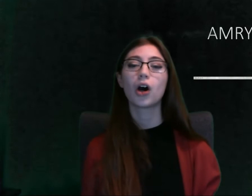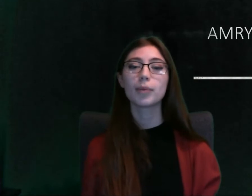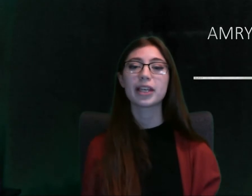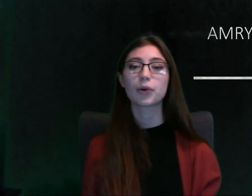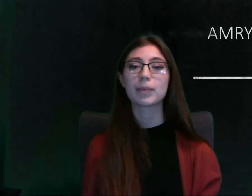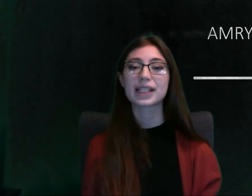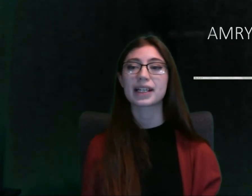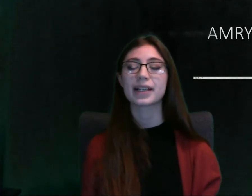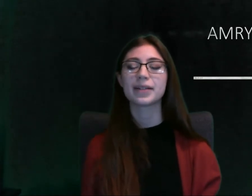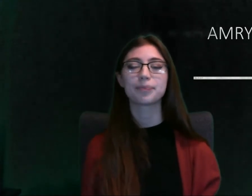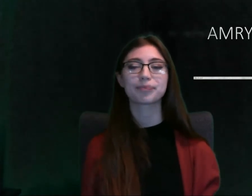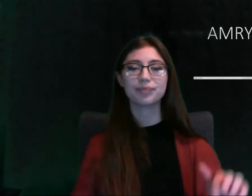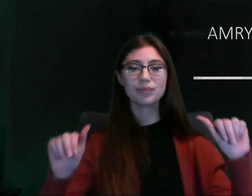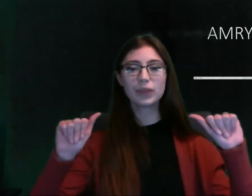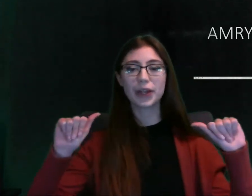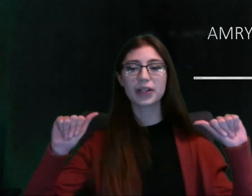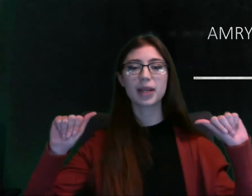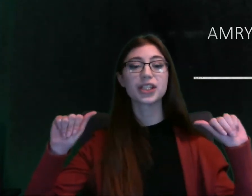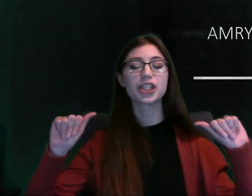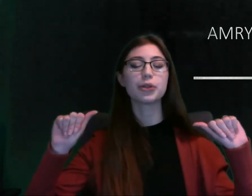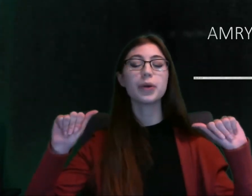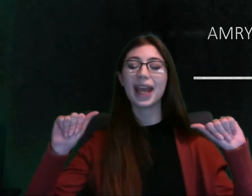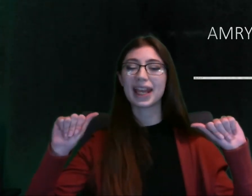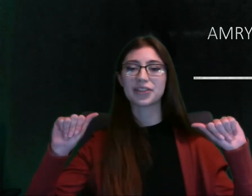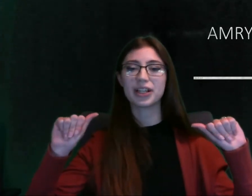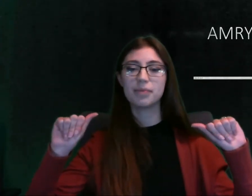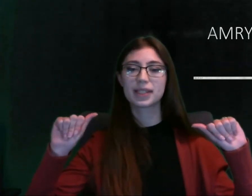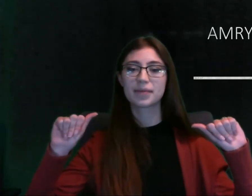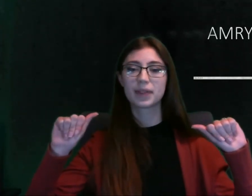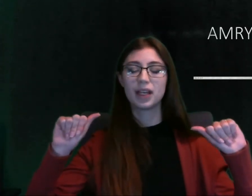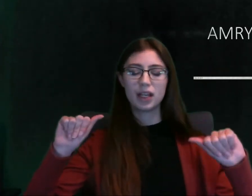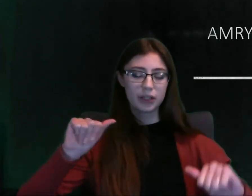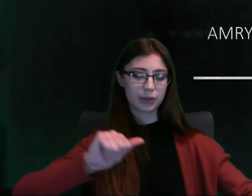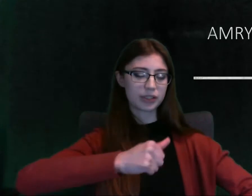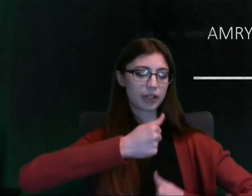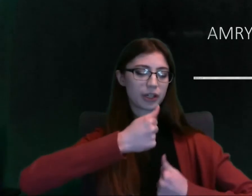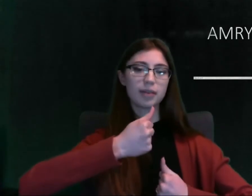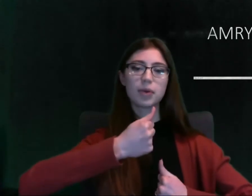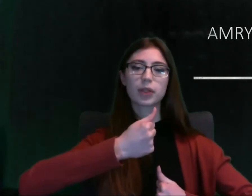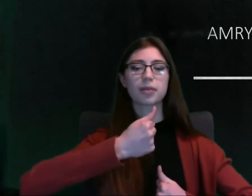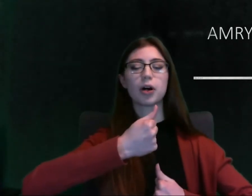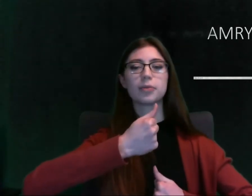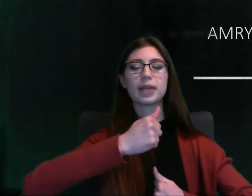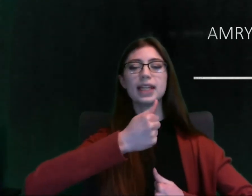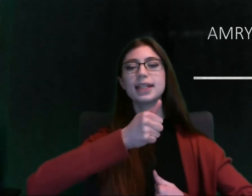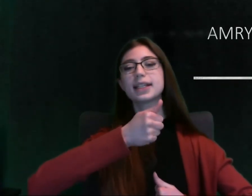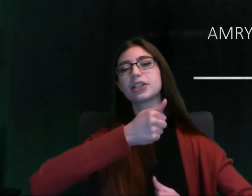Army or military. You're going to make two A hand shapes. You're going to turn them with your palm in, your dominant